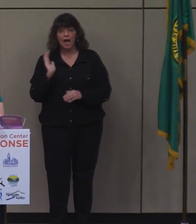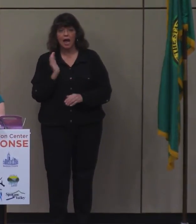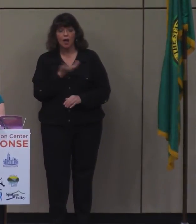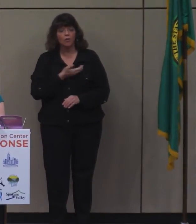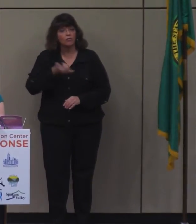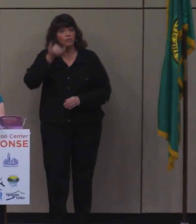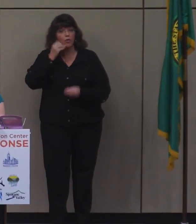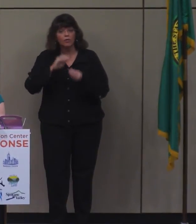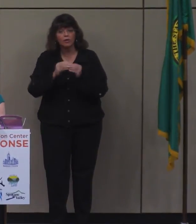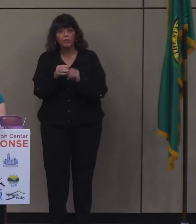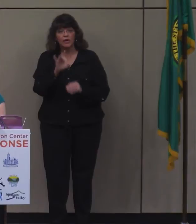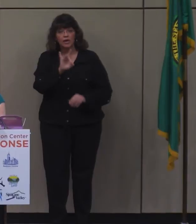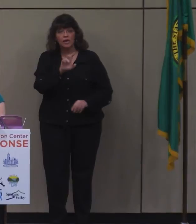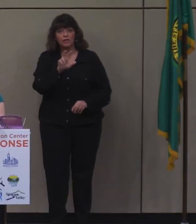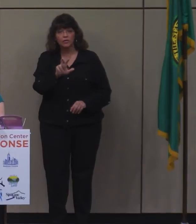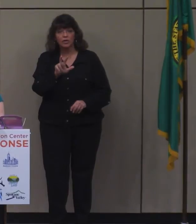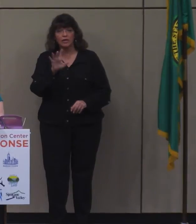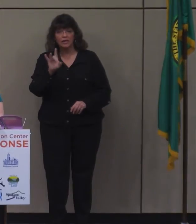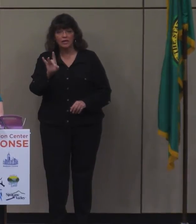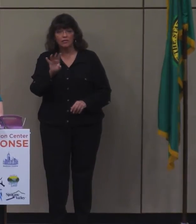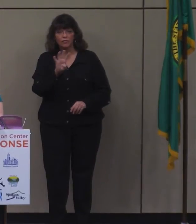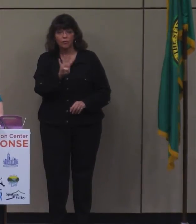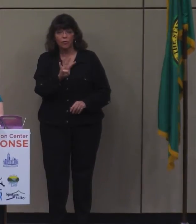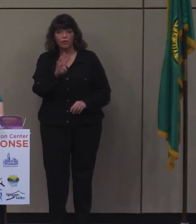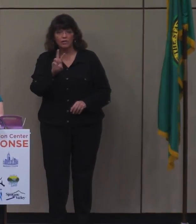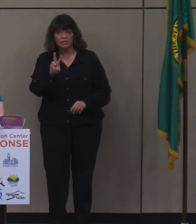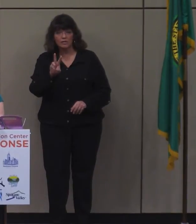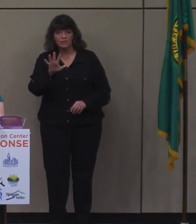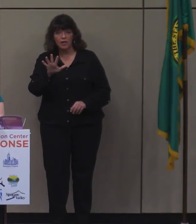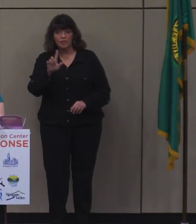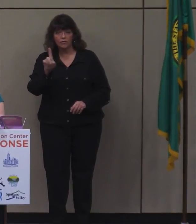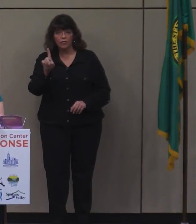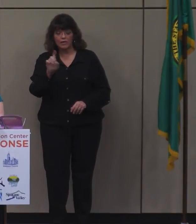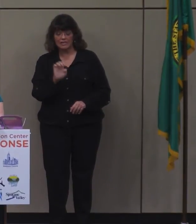number at 838-4651 and then extension